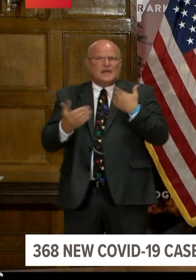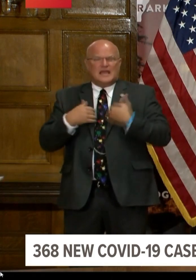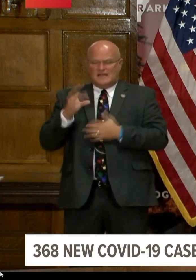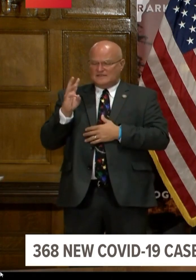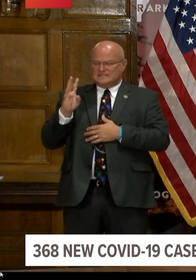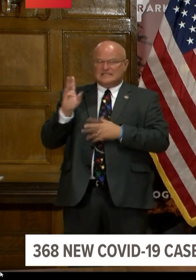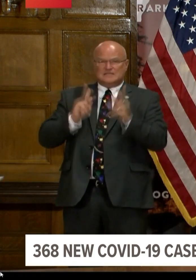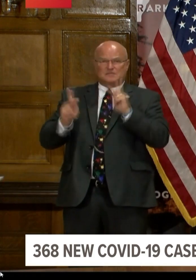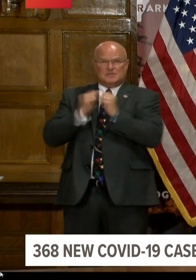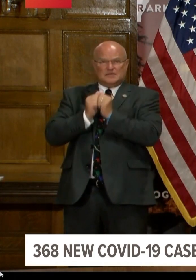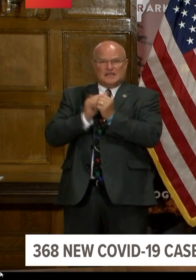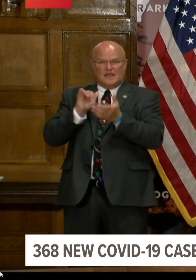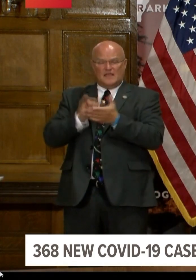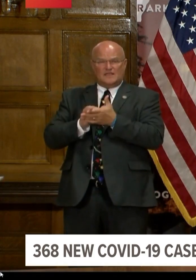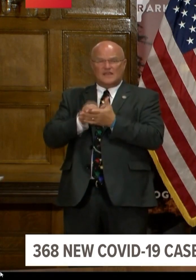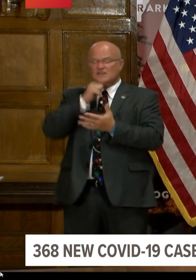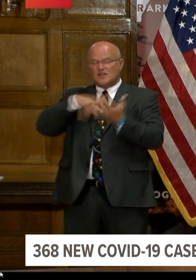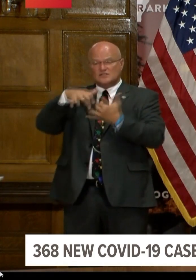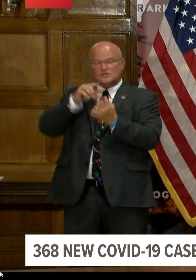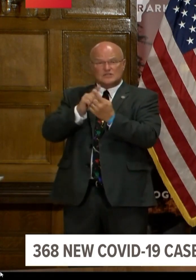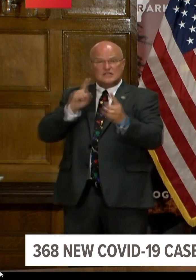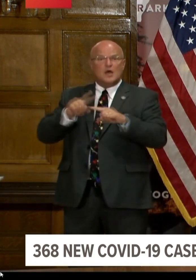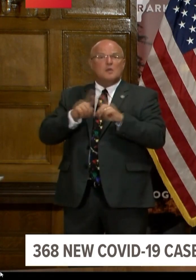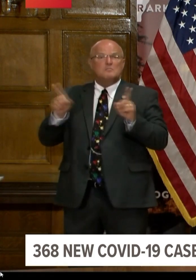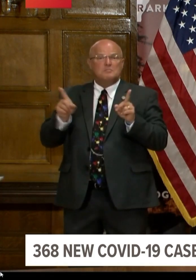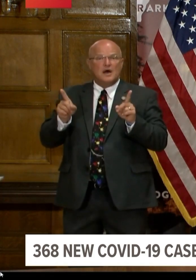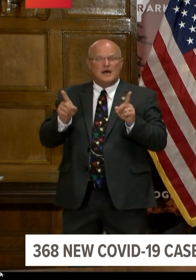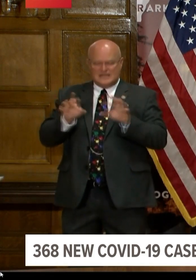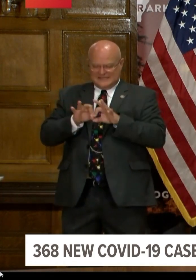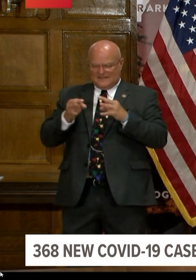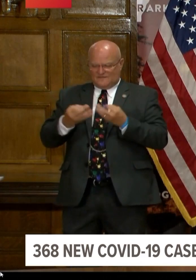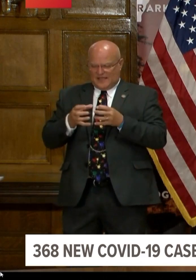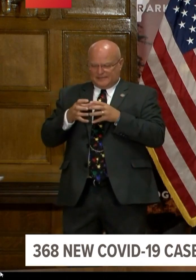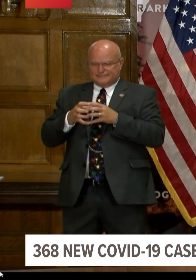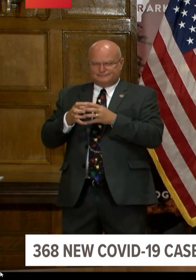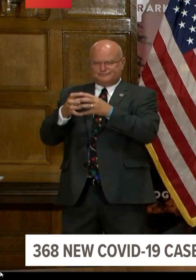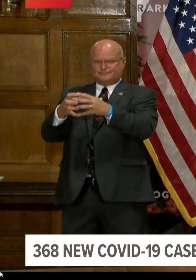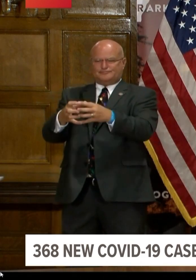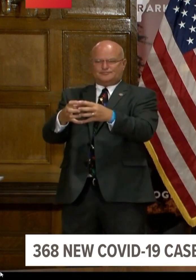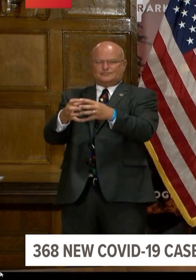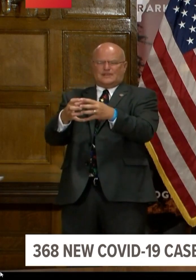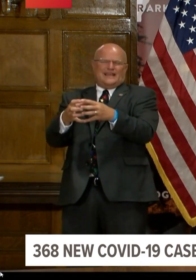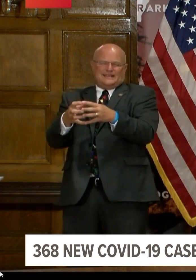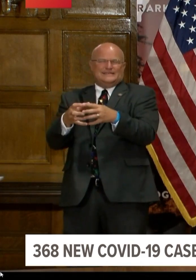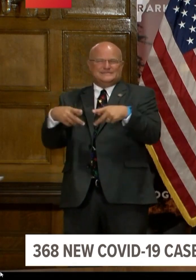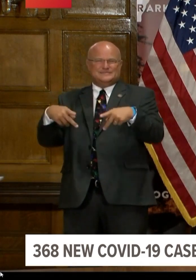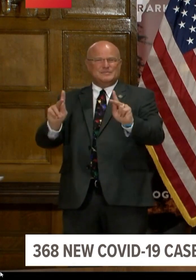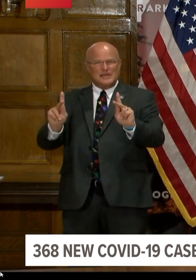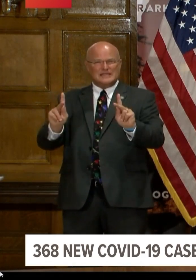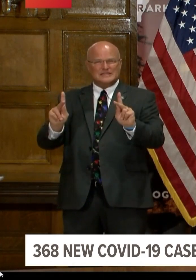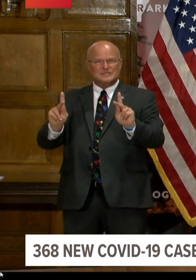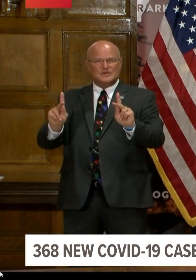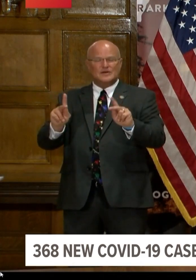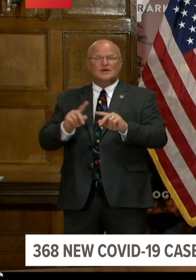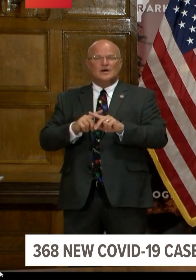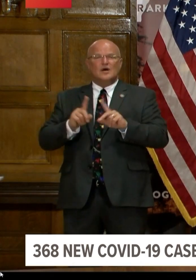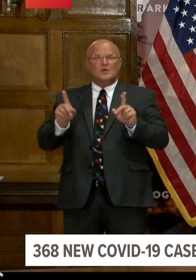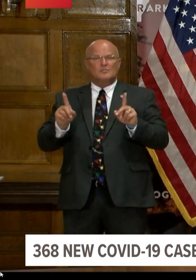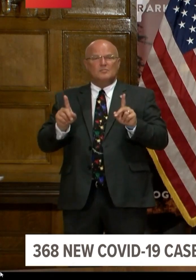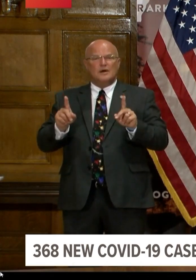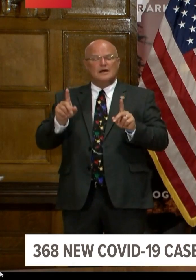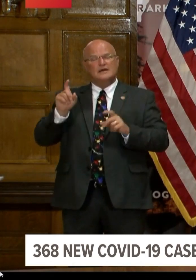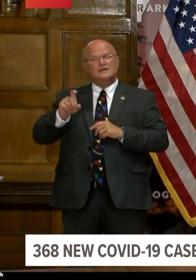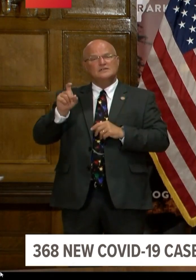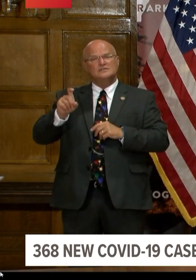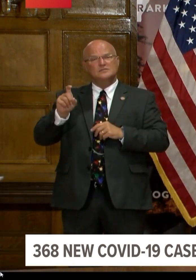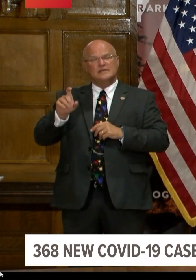6 people together that are not socially distanced, but if they come as a family unit, then that is permissible. But we still, you know, should